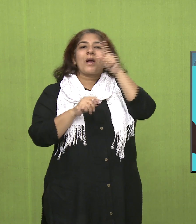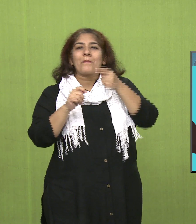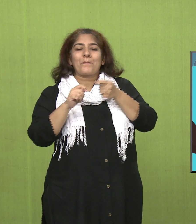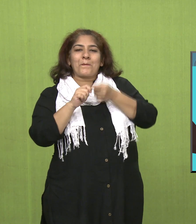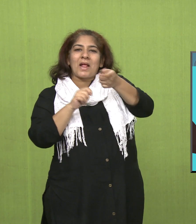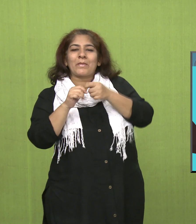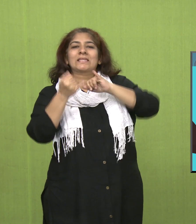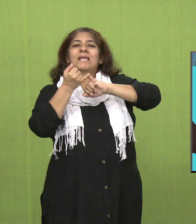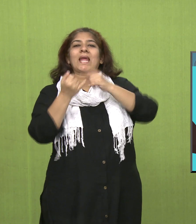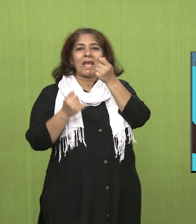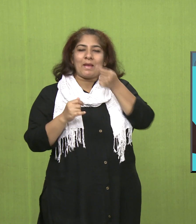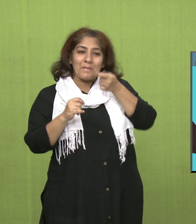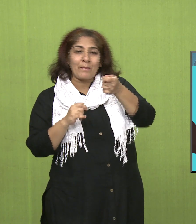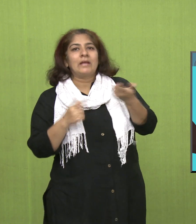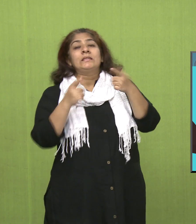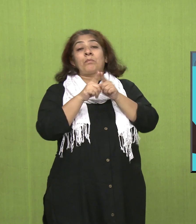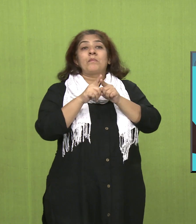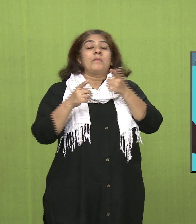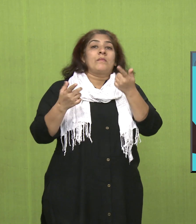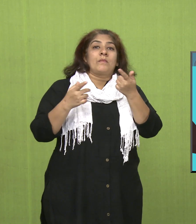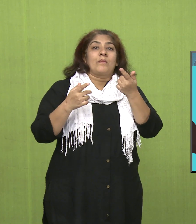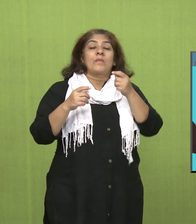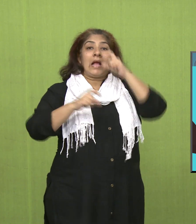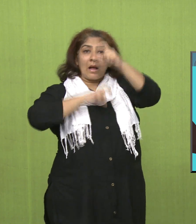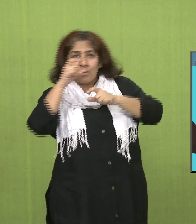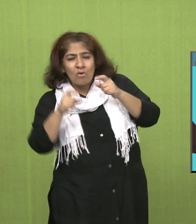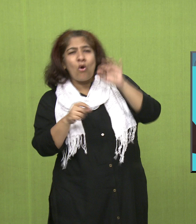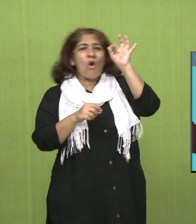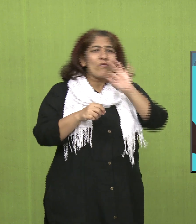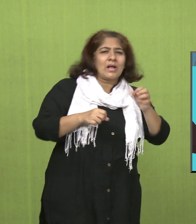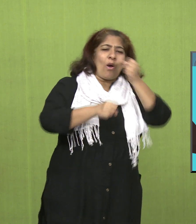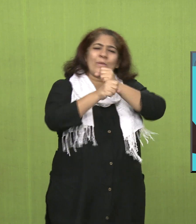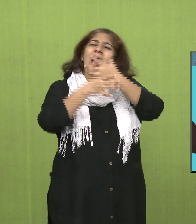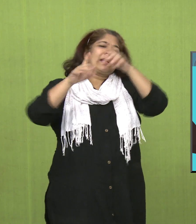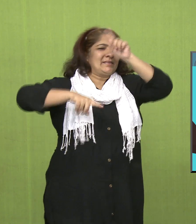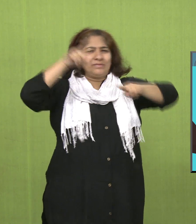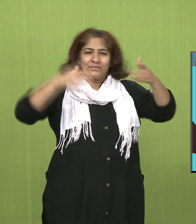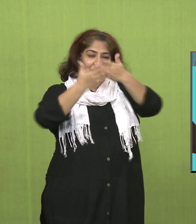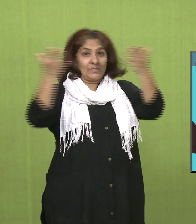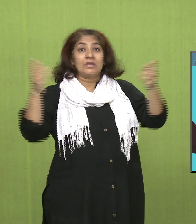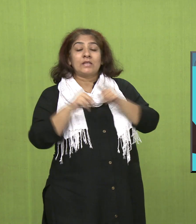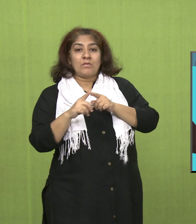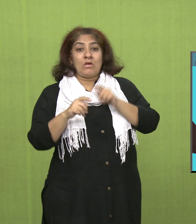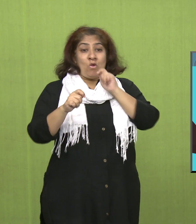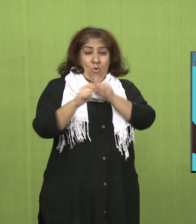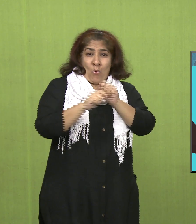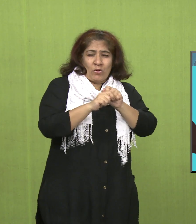Like we get monthly salary, and in different companies or organizations there are different ways we get salary,